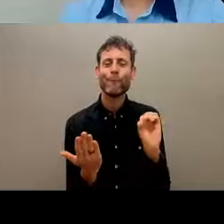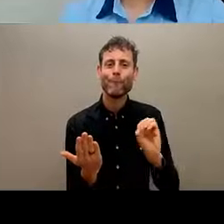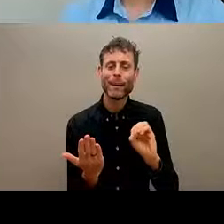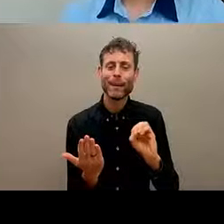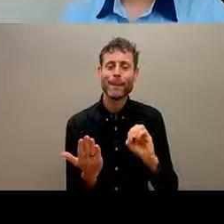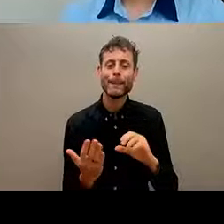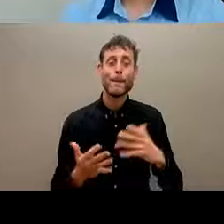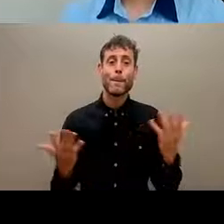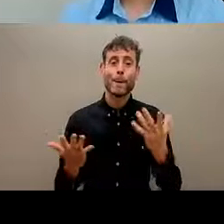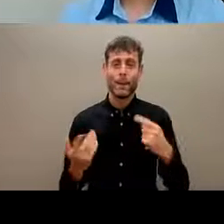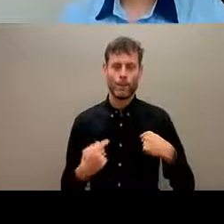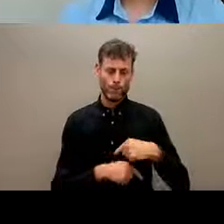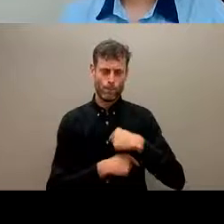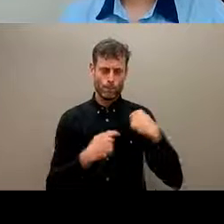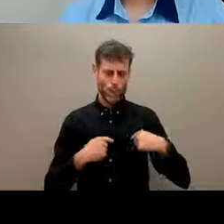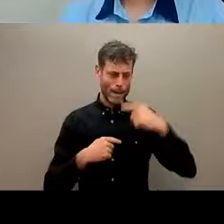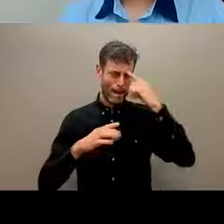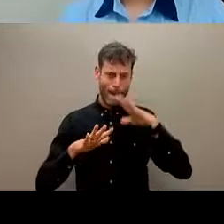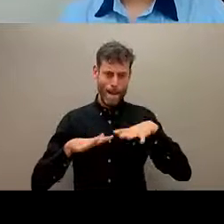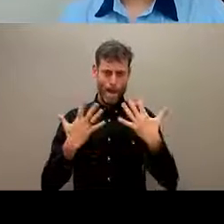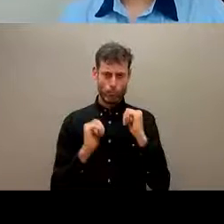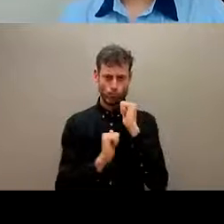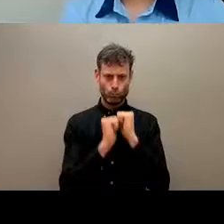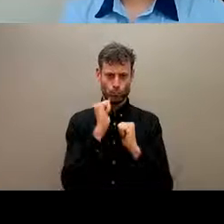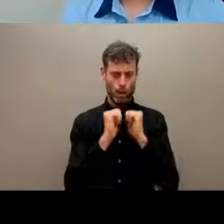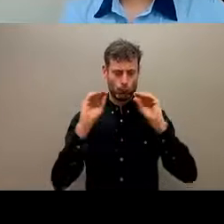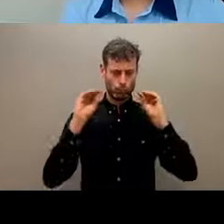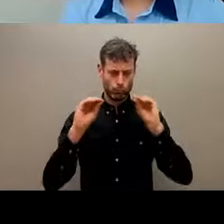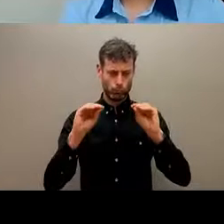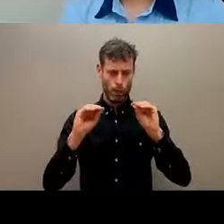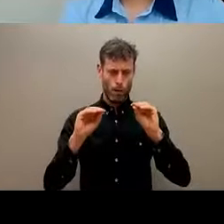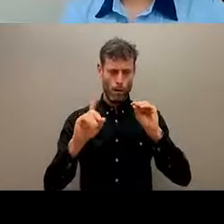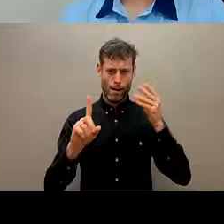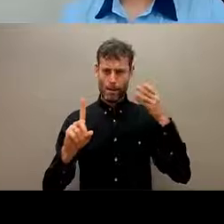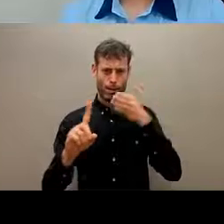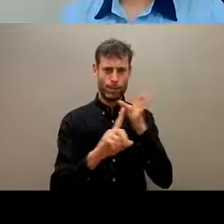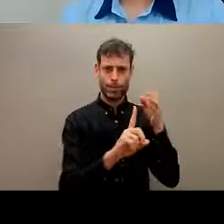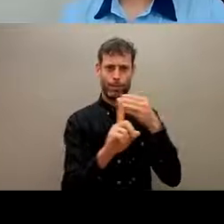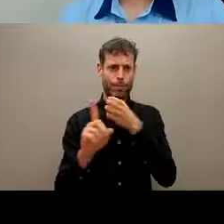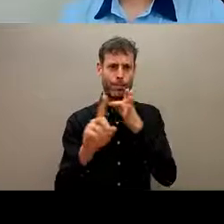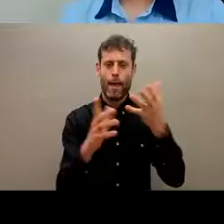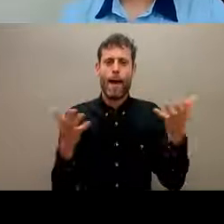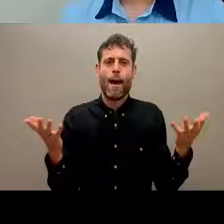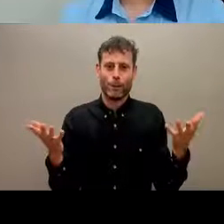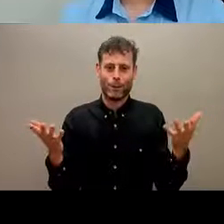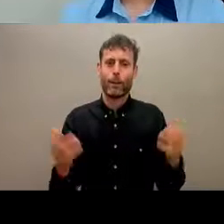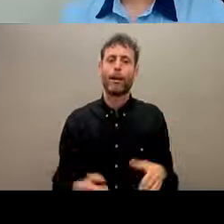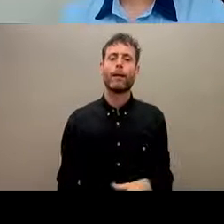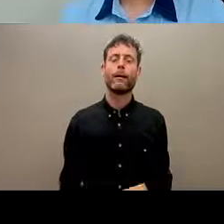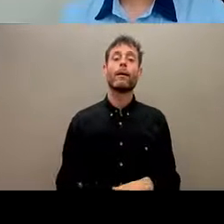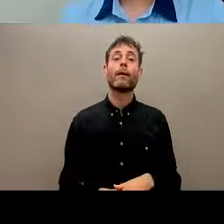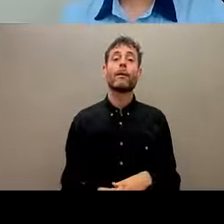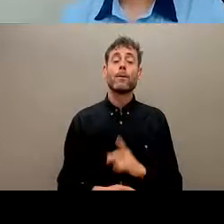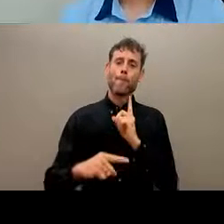can be a little bit challenging at the beginning. And monitoring and evaluation, we need to develop an even